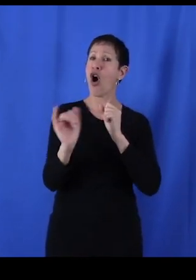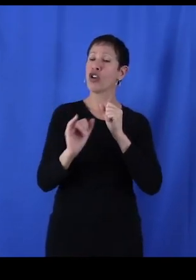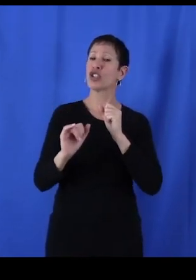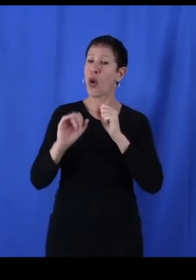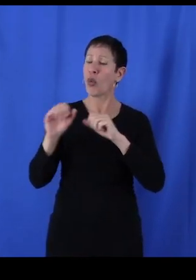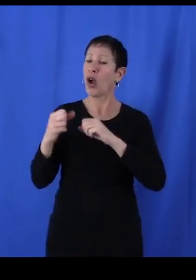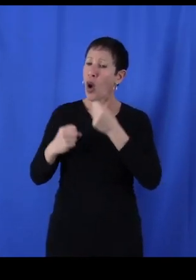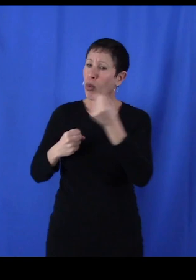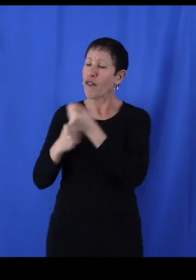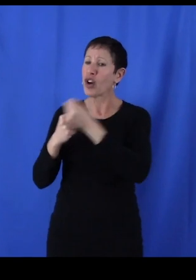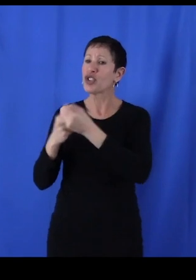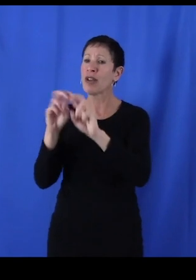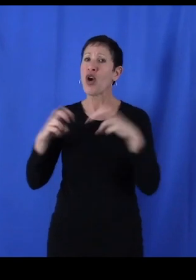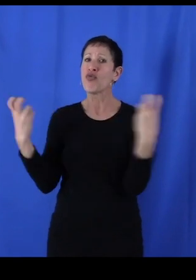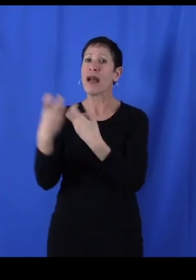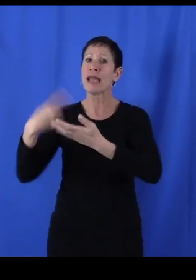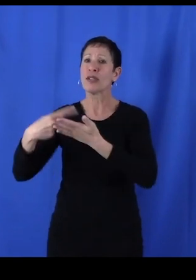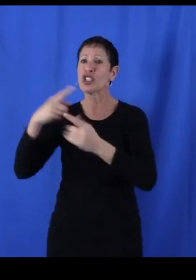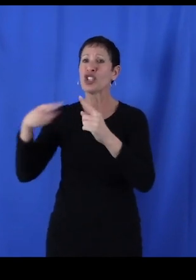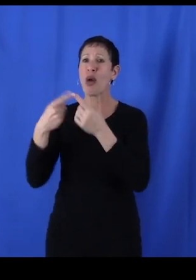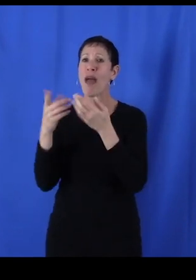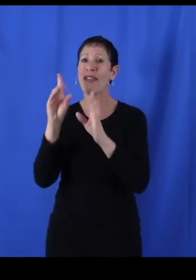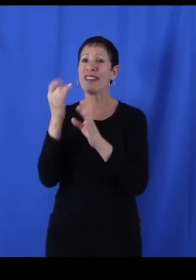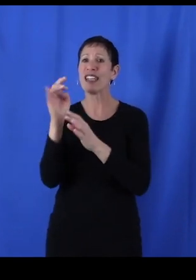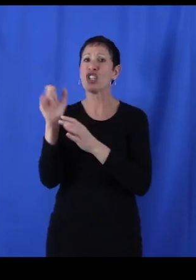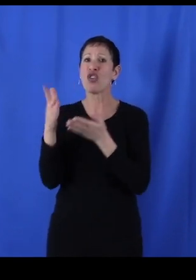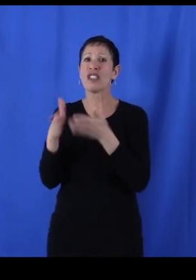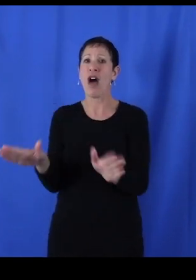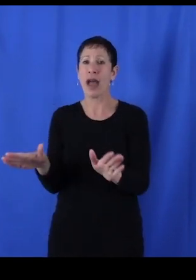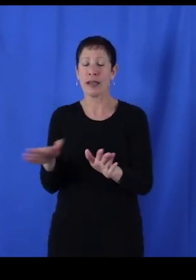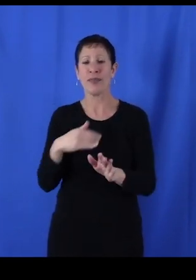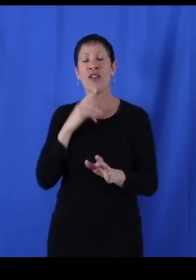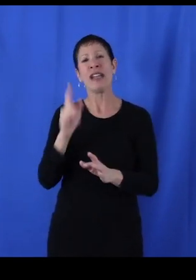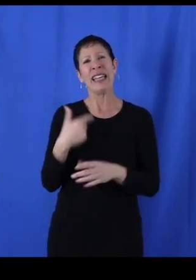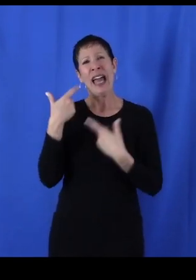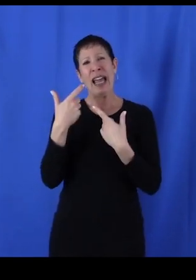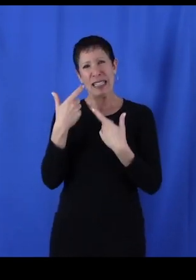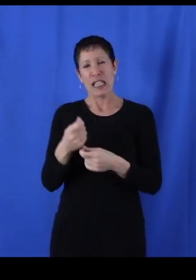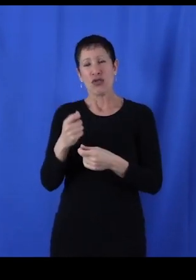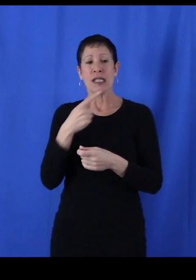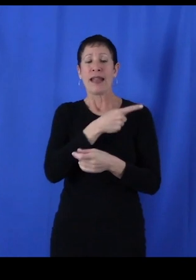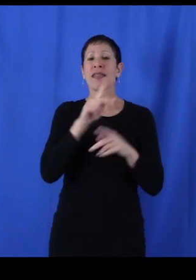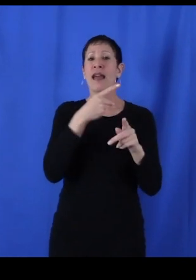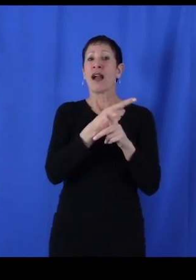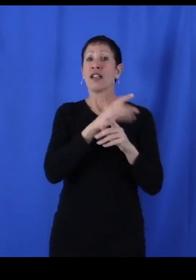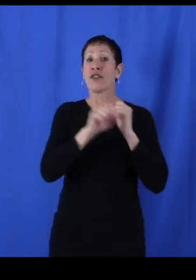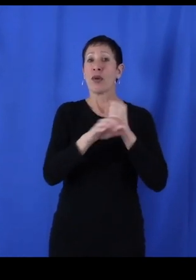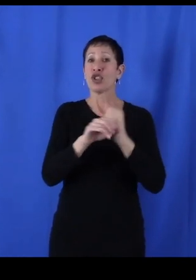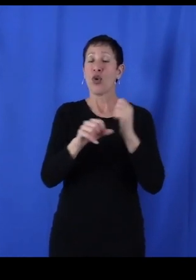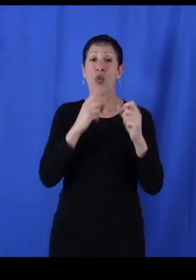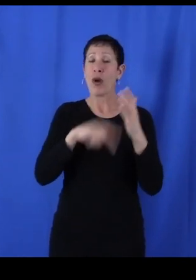were also fostering roundtables about the digital divide. Right? And a certain paranoid